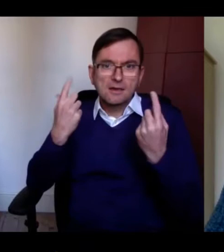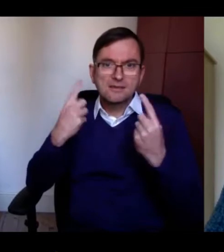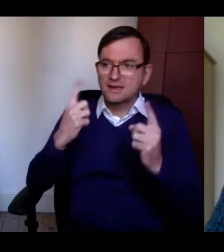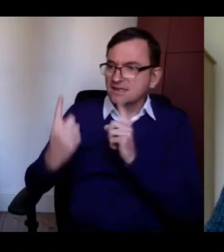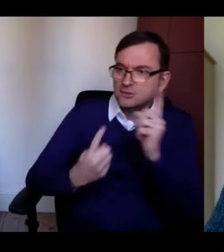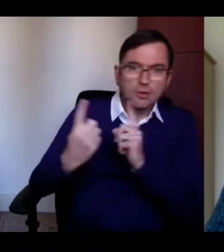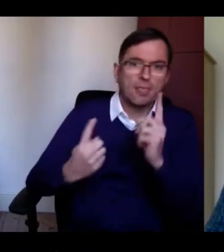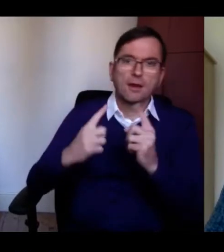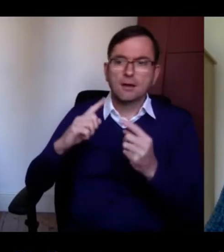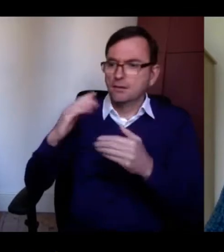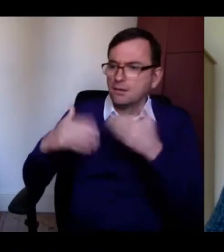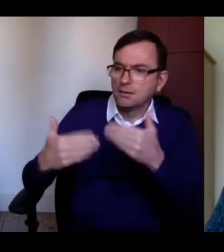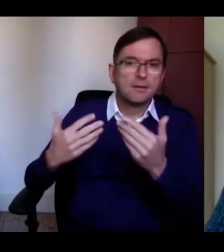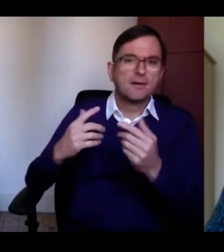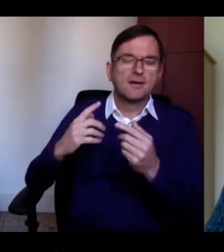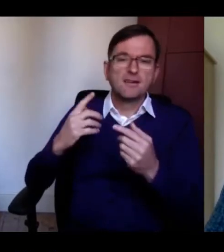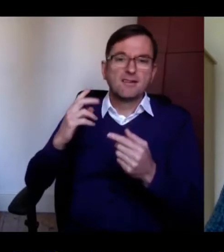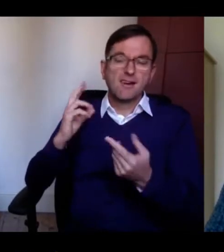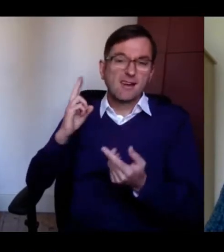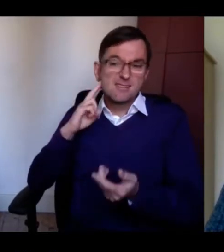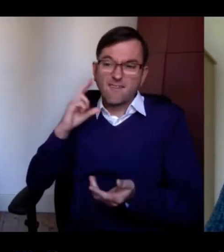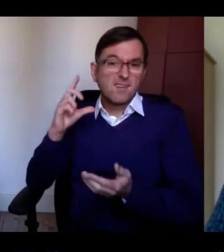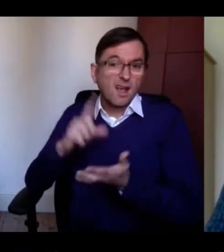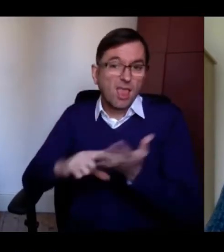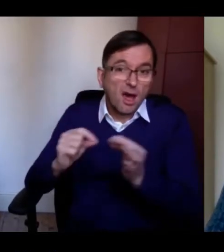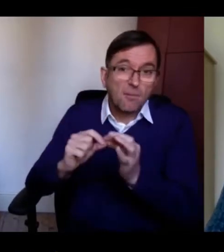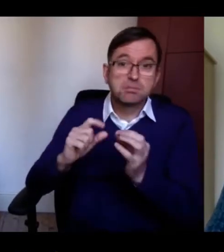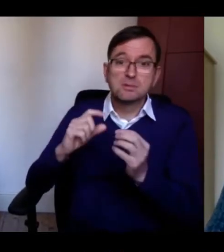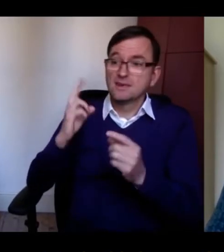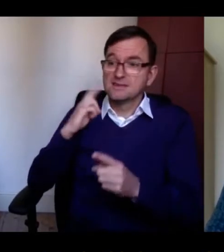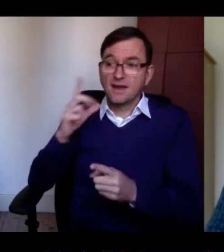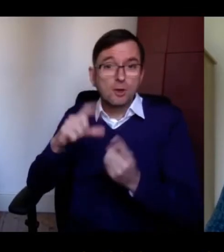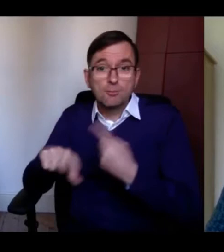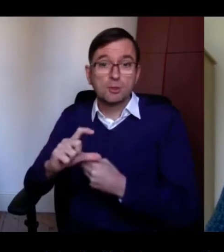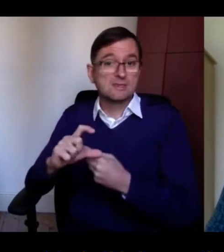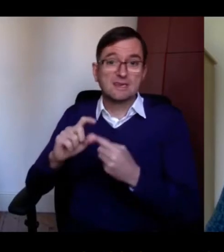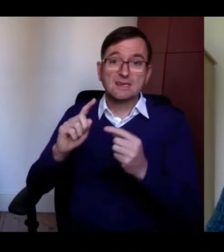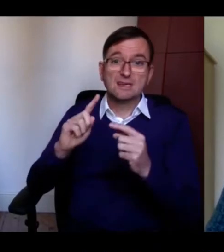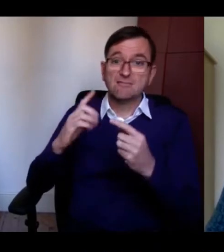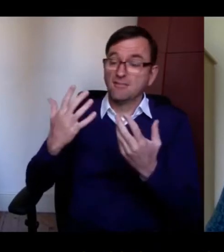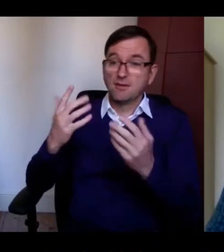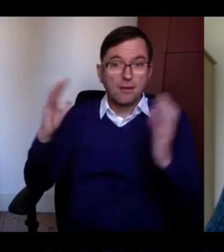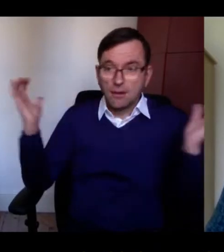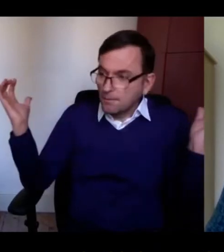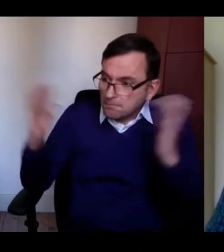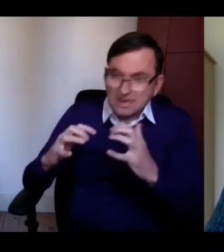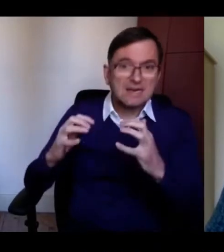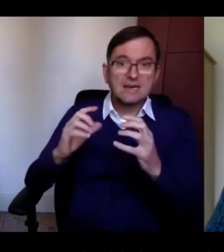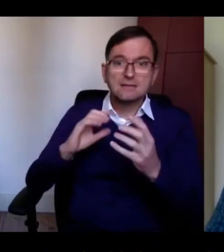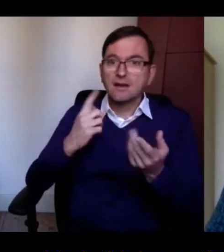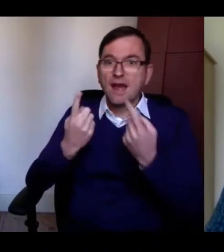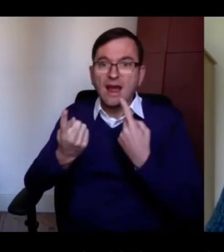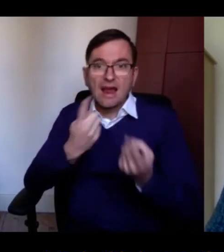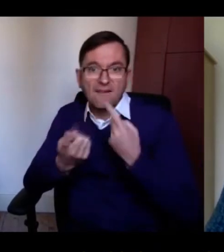communicate. It's the way we understand each other. And we do this by meeting a deaf